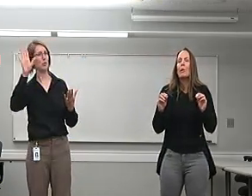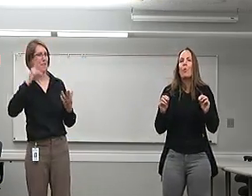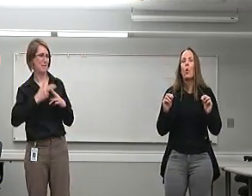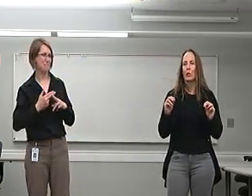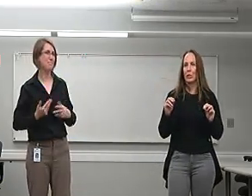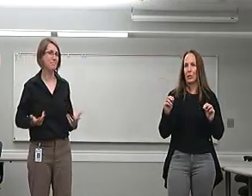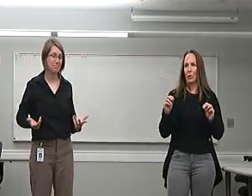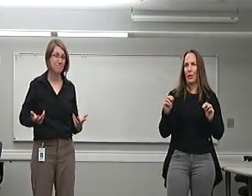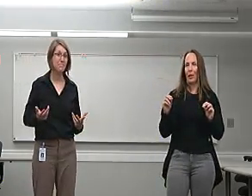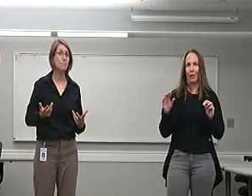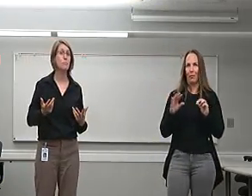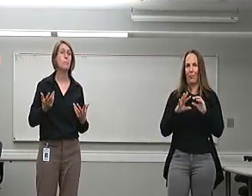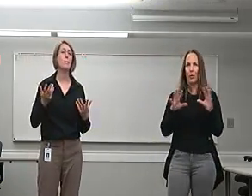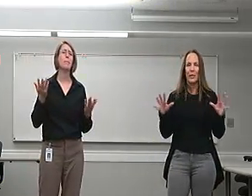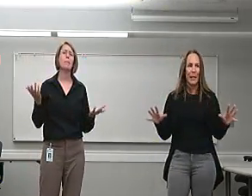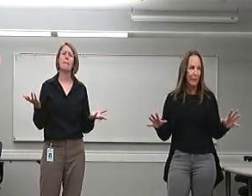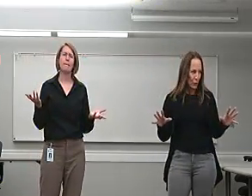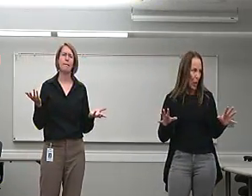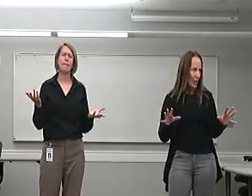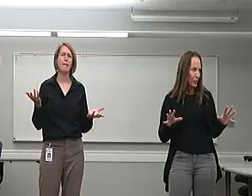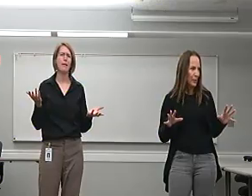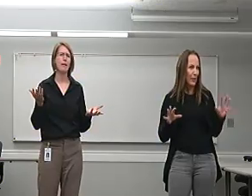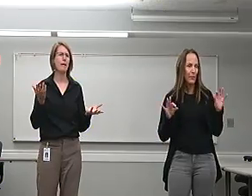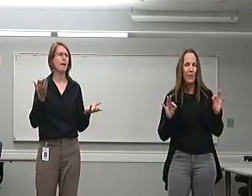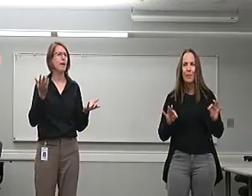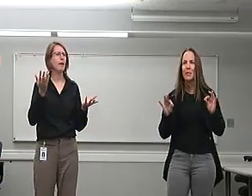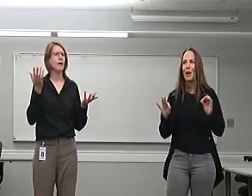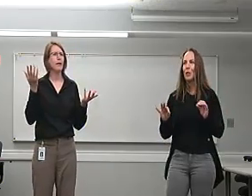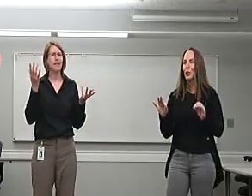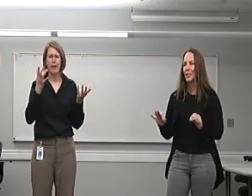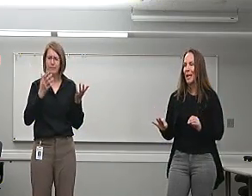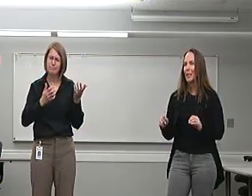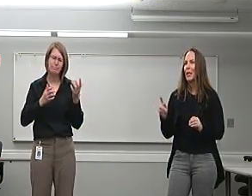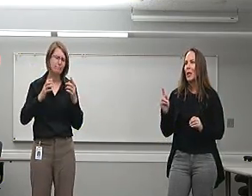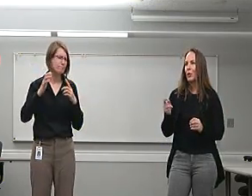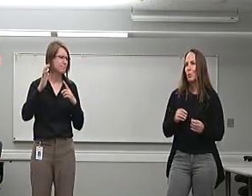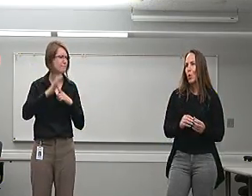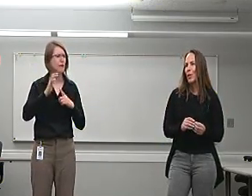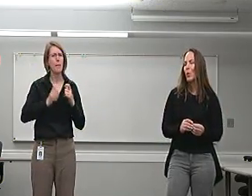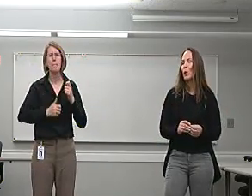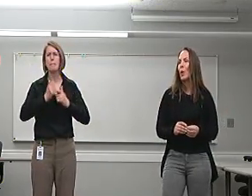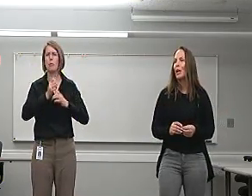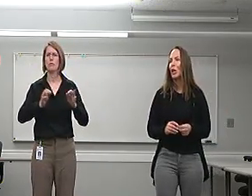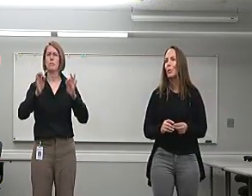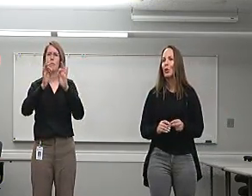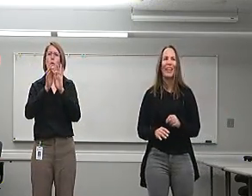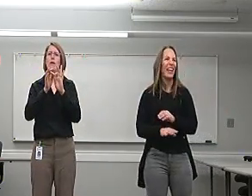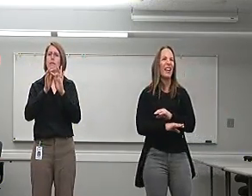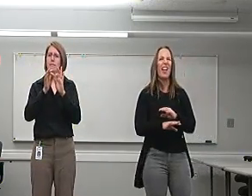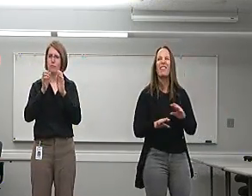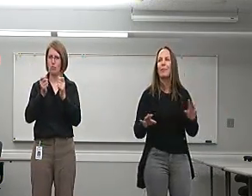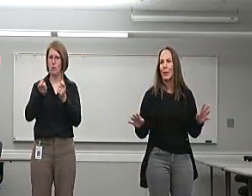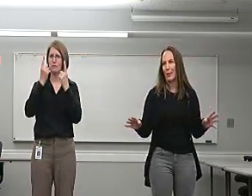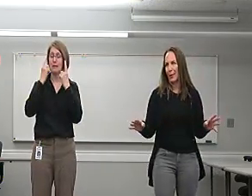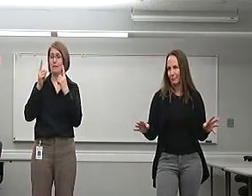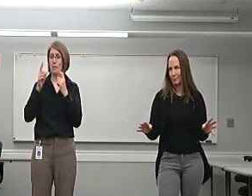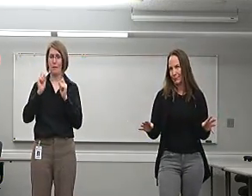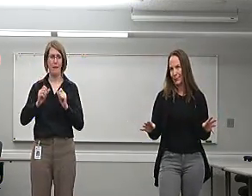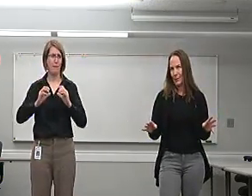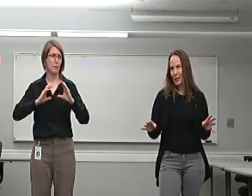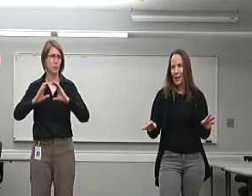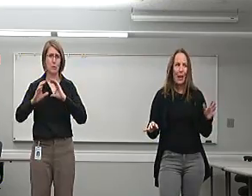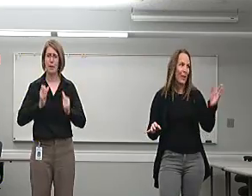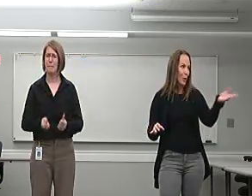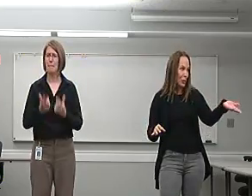like, for a deaf child than for them to understand there's more than one way to communicate everything. And they were